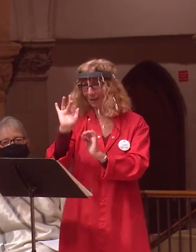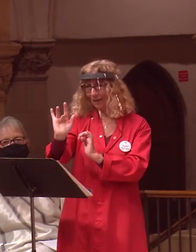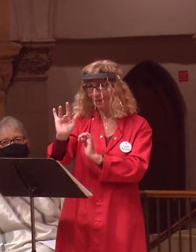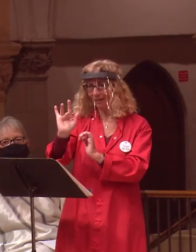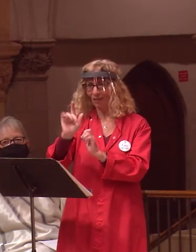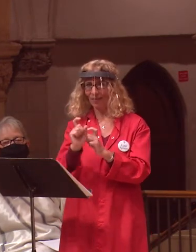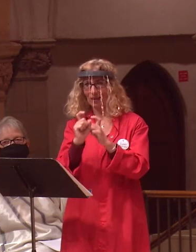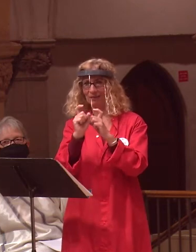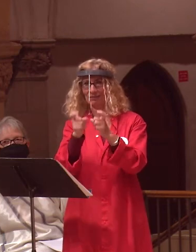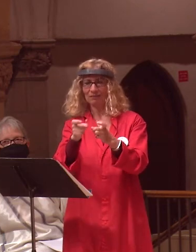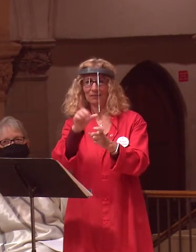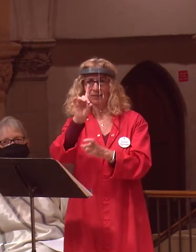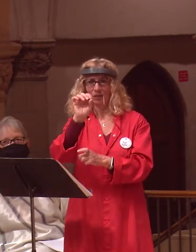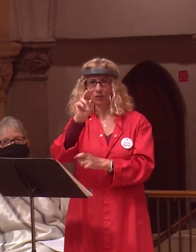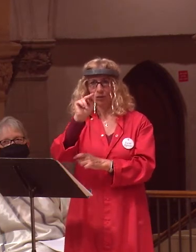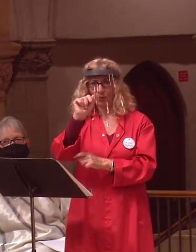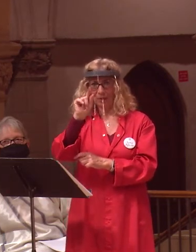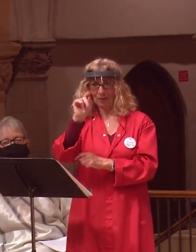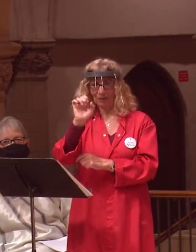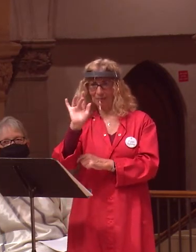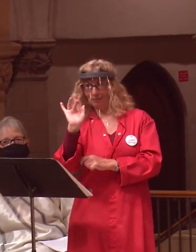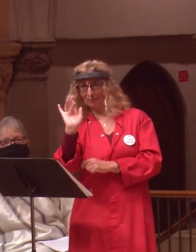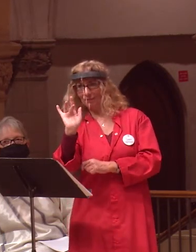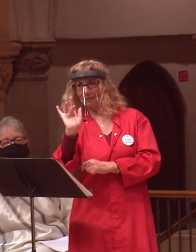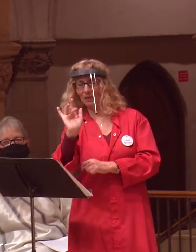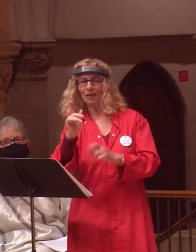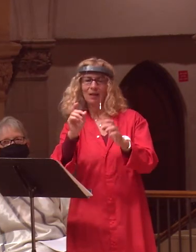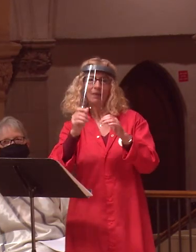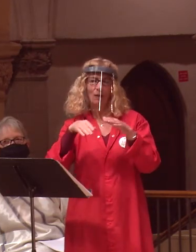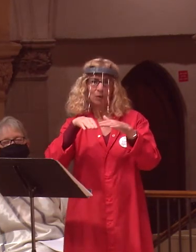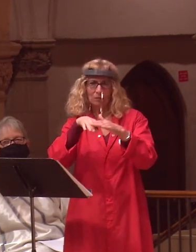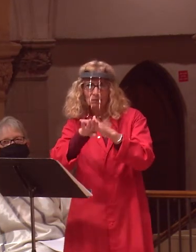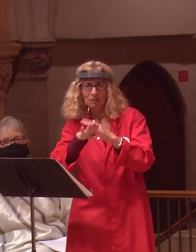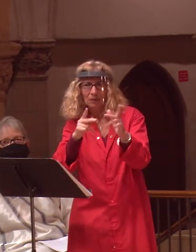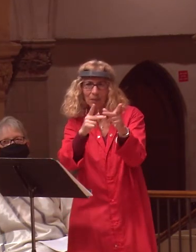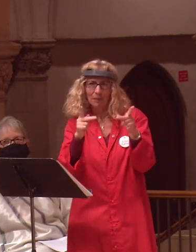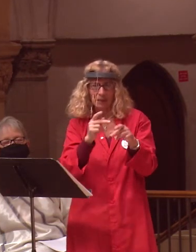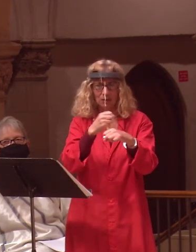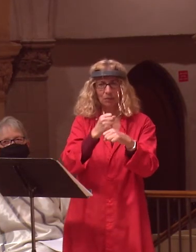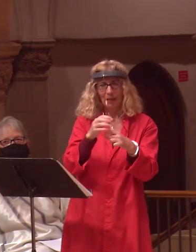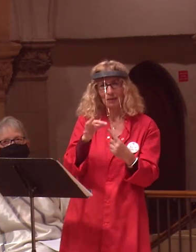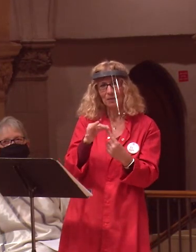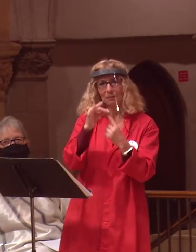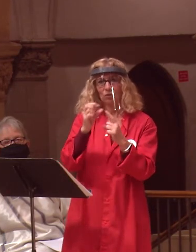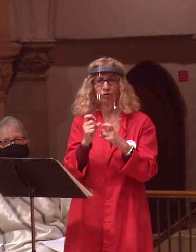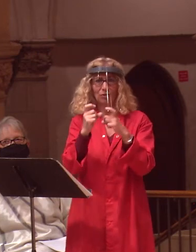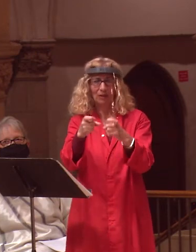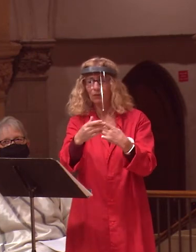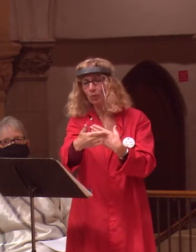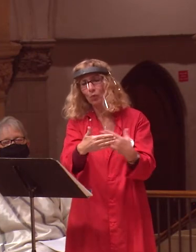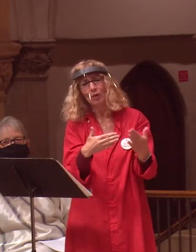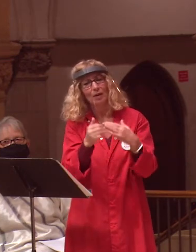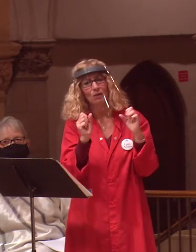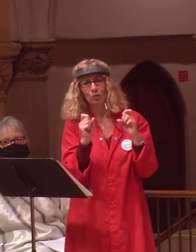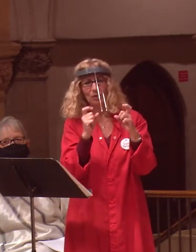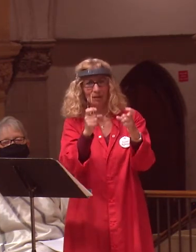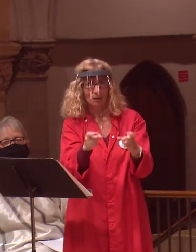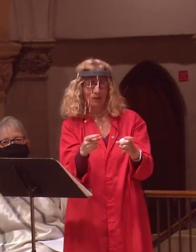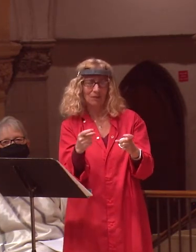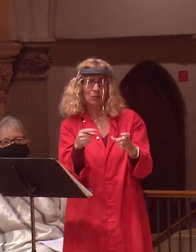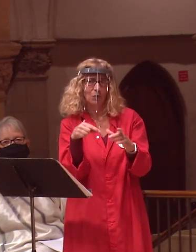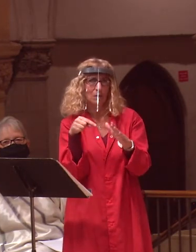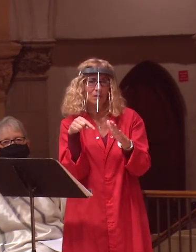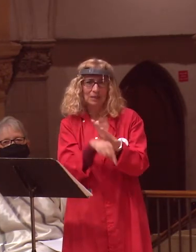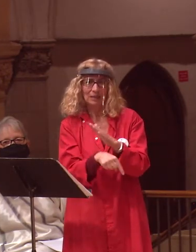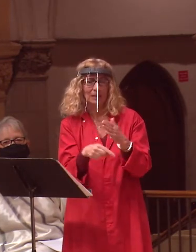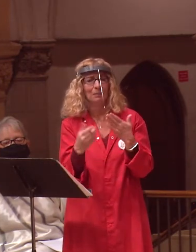button, and it will take you to a place to make a special gift. Whatever you can give is deeply grateful. Mostly,